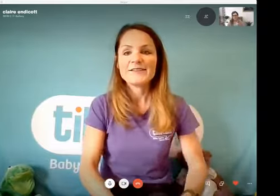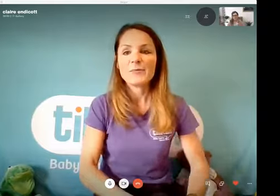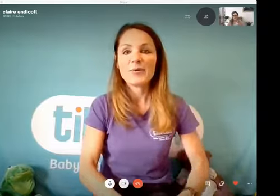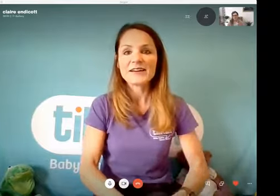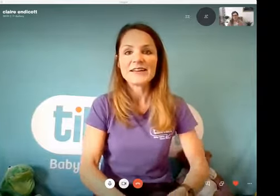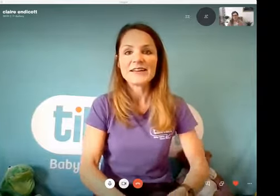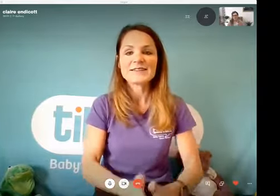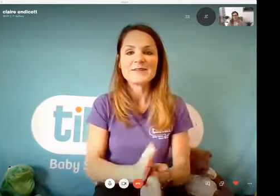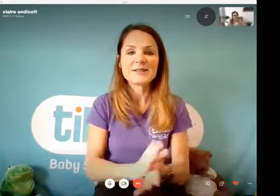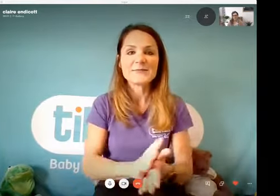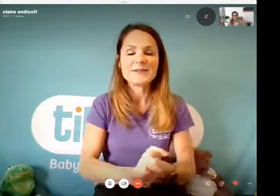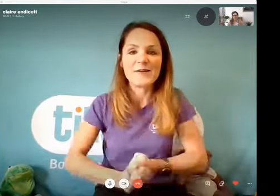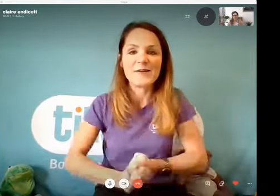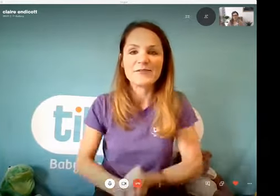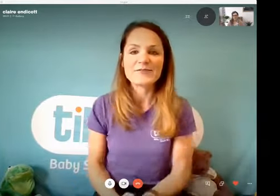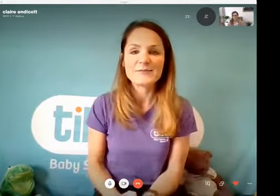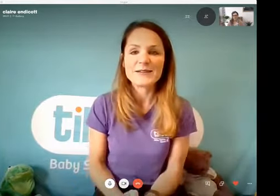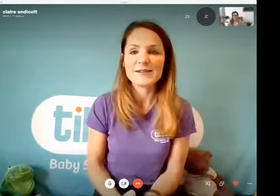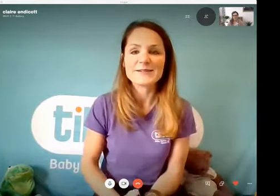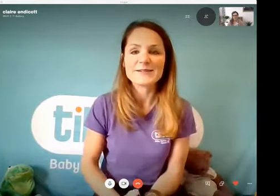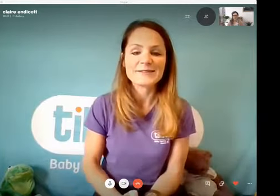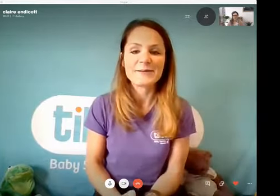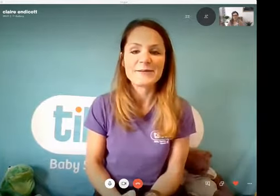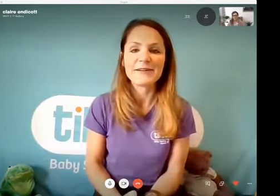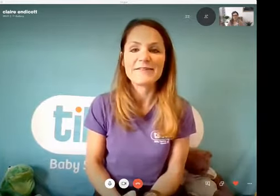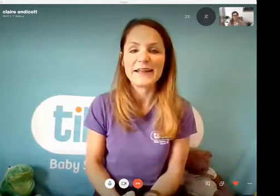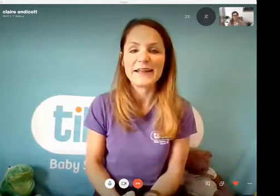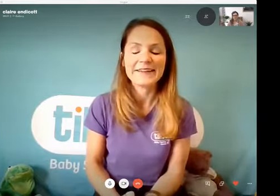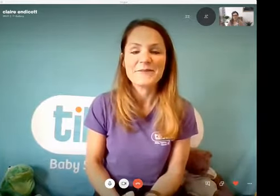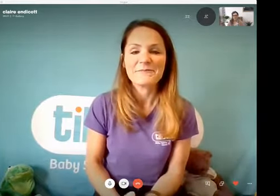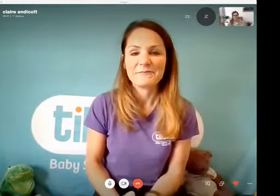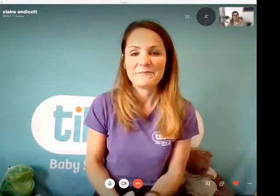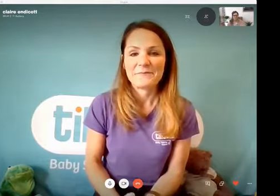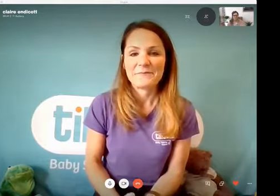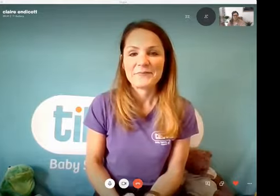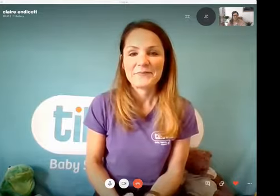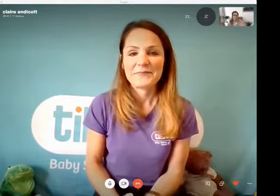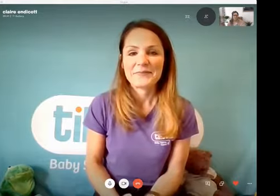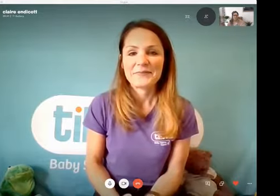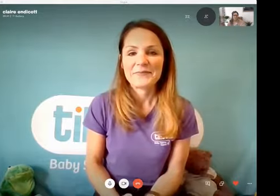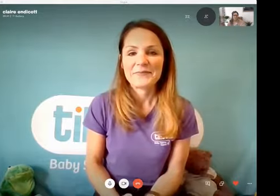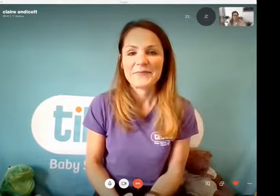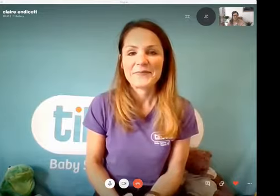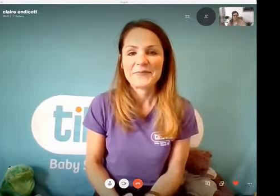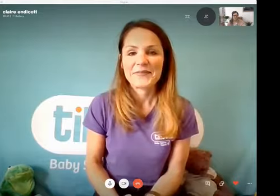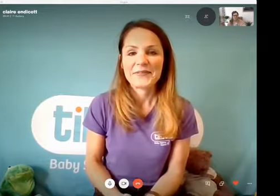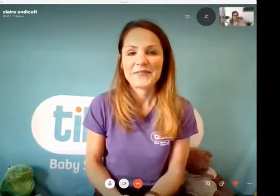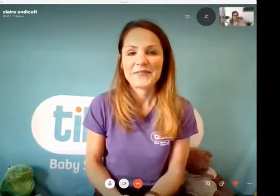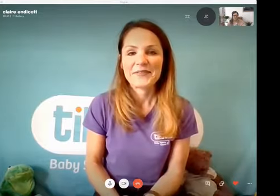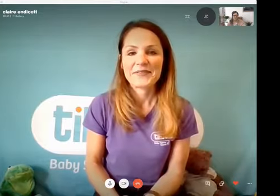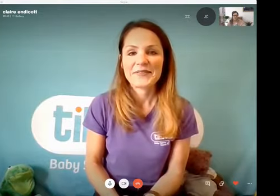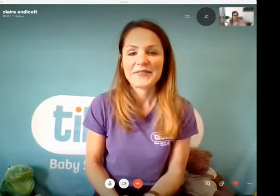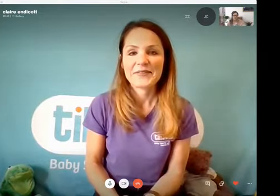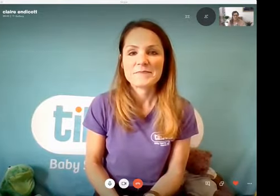practice. I'm desperate to know if somebody starts to sign. It'd be great. Brilliant. Yeah, I'll pop the link in this comment when the live ends, so then you can